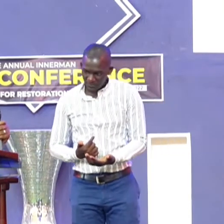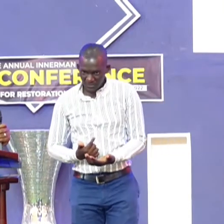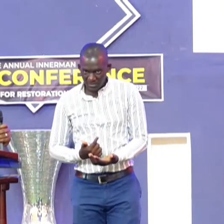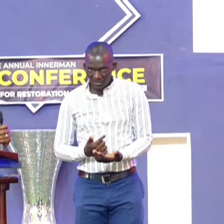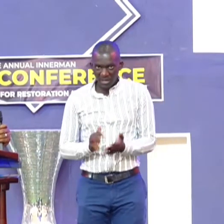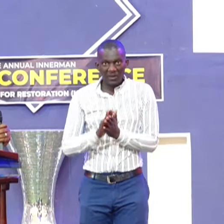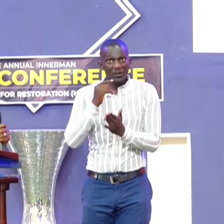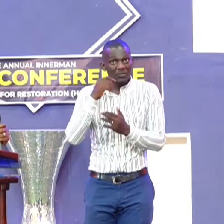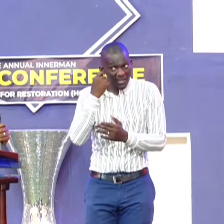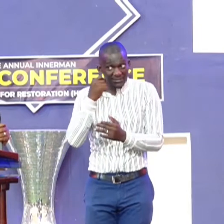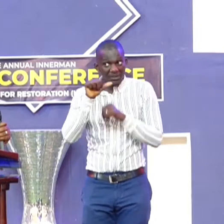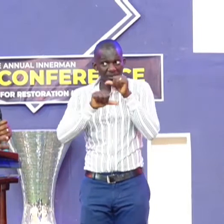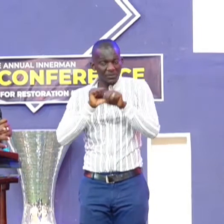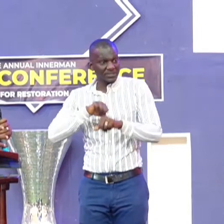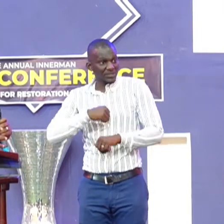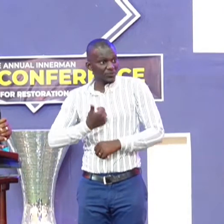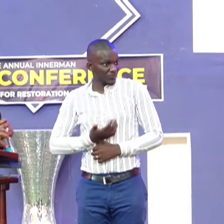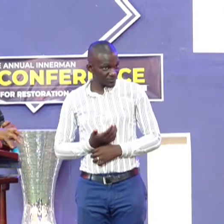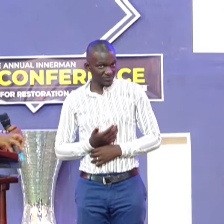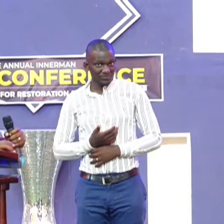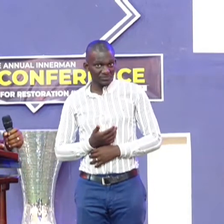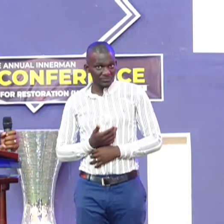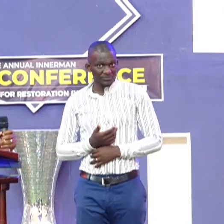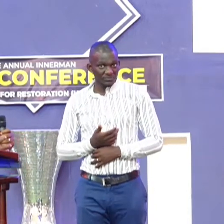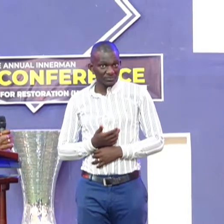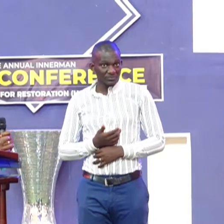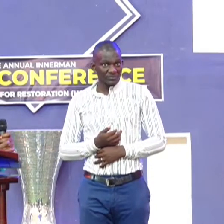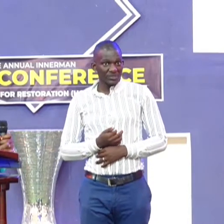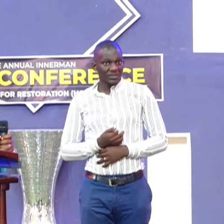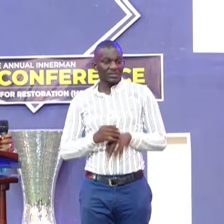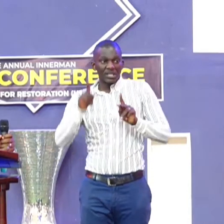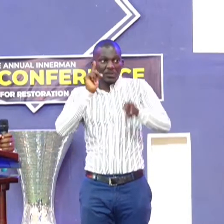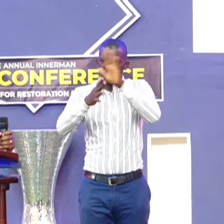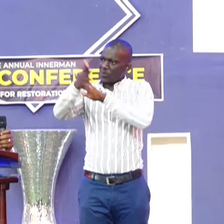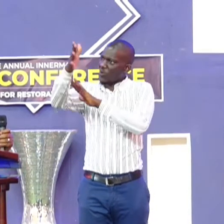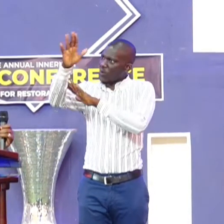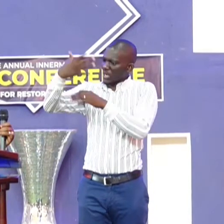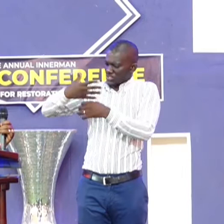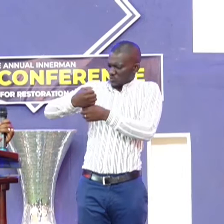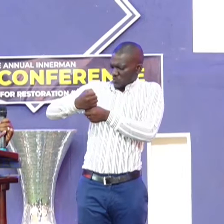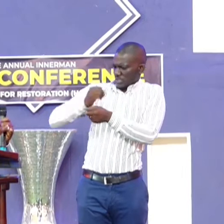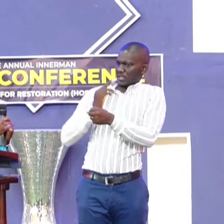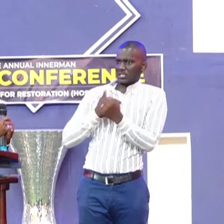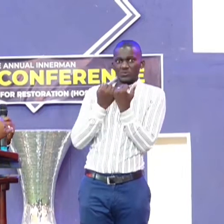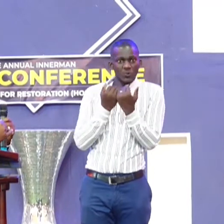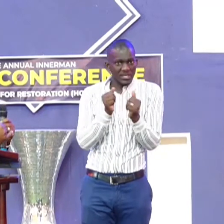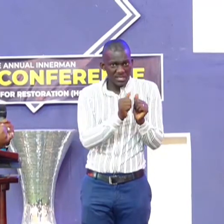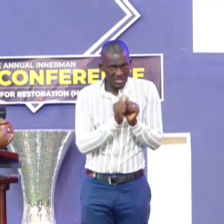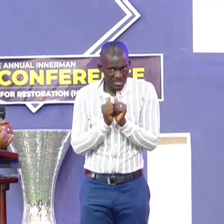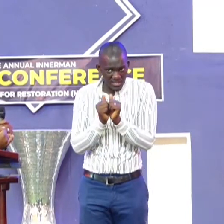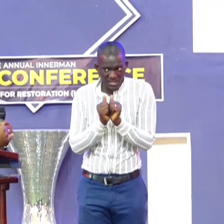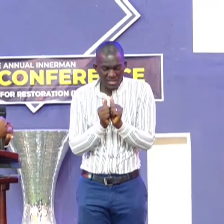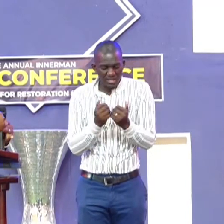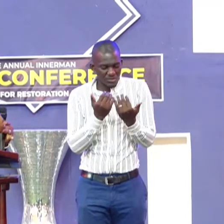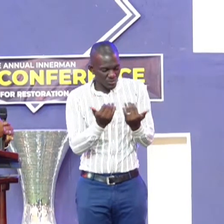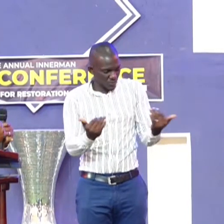kye nneezuddeko. And what I've discovered about myself. Abantu Mukama baatwesigisizza. Is that the people the Lord has entrusted us with.